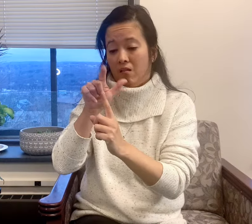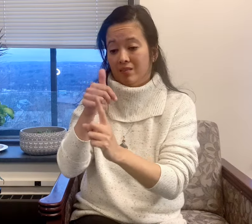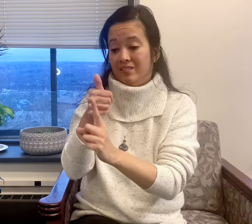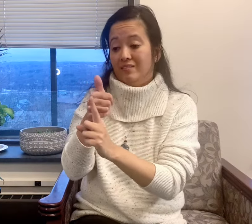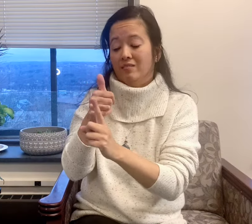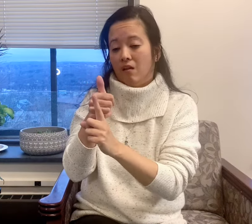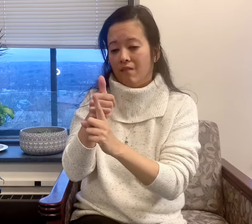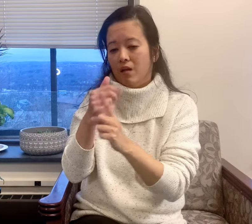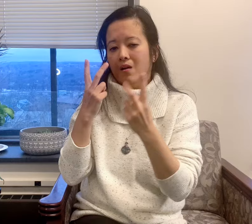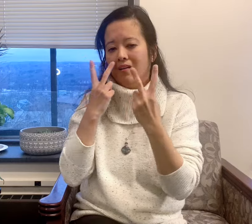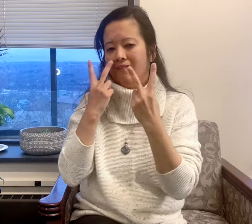With ASL,